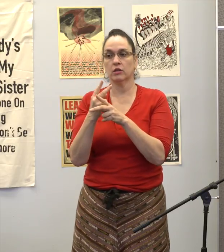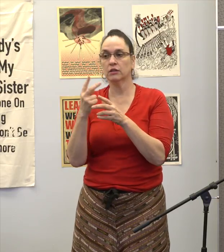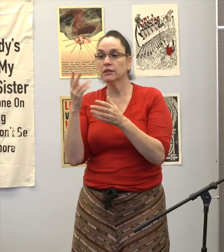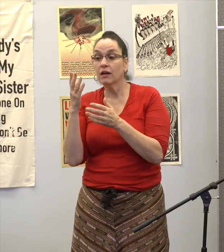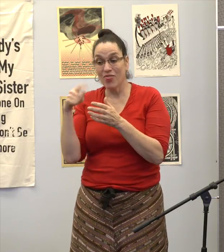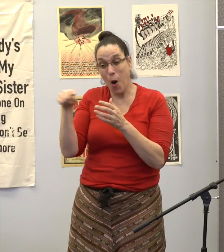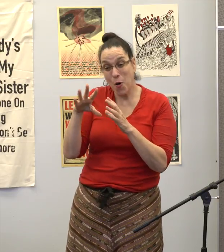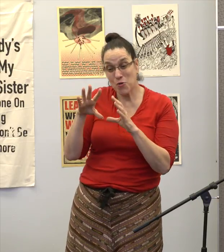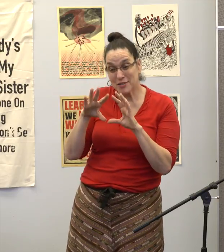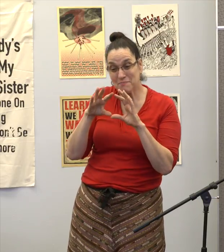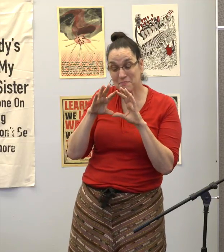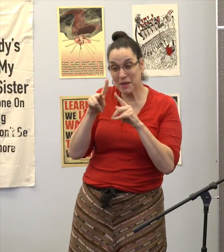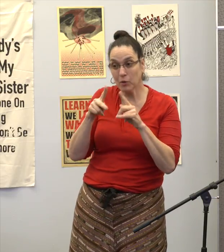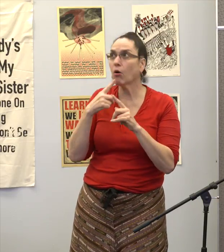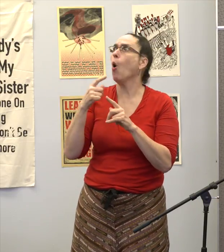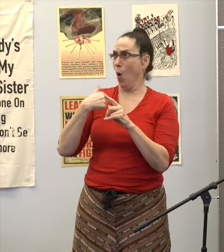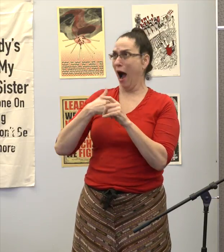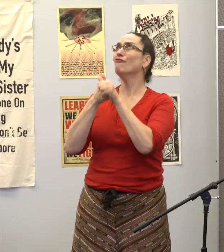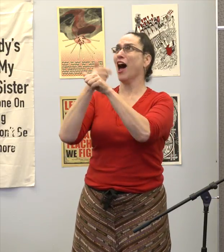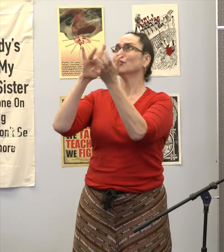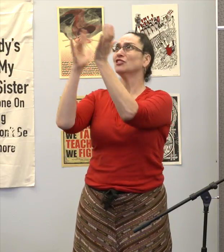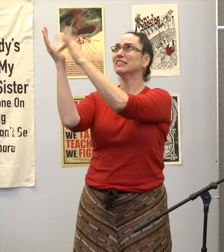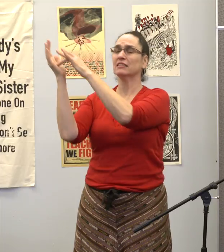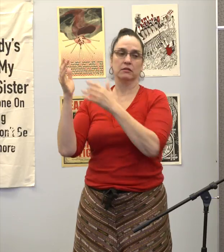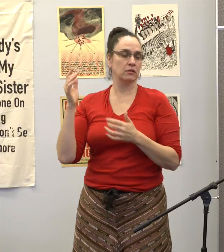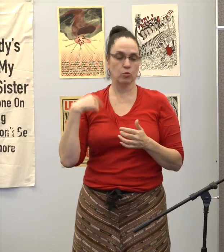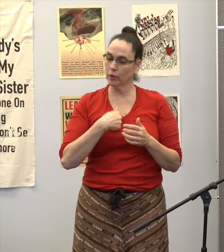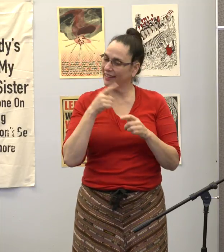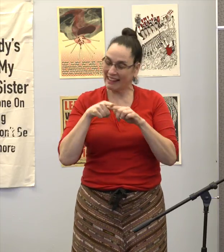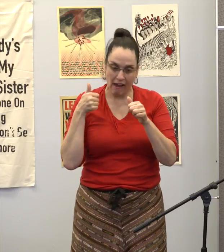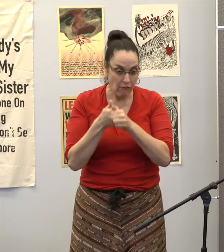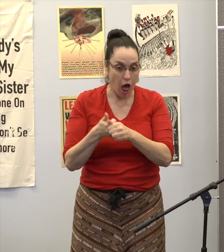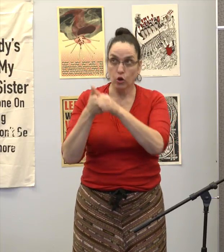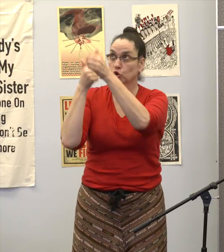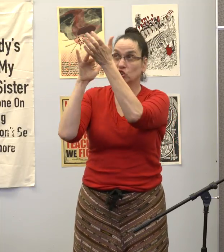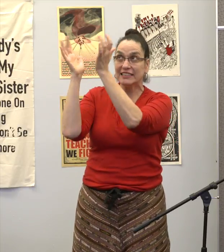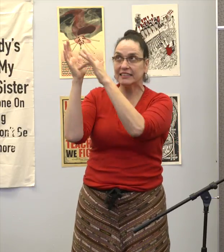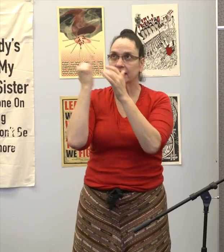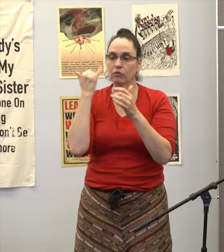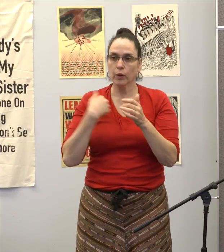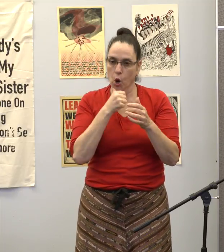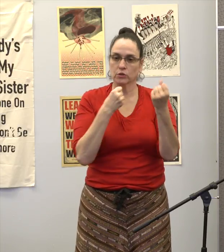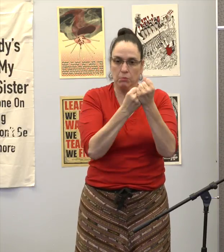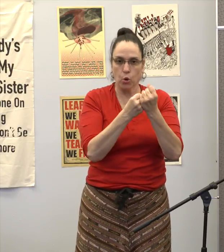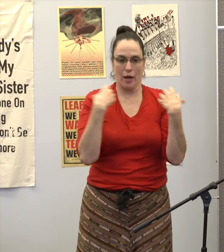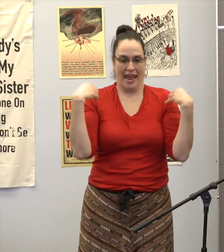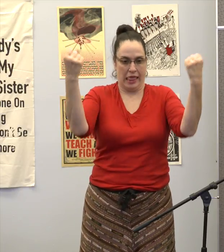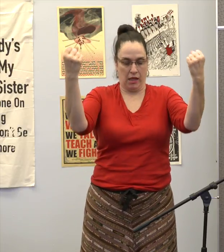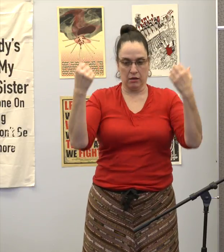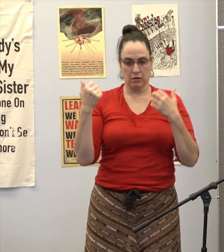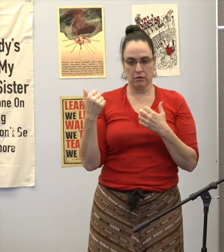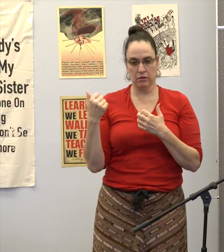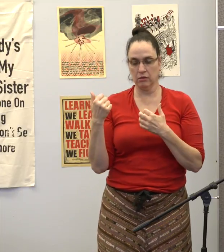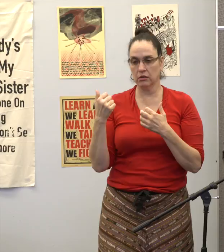follow Jesus. You can't follow Jesus and not be in the business of healing. And he never charged a